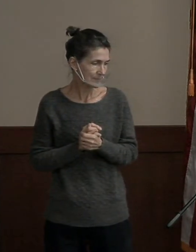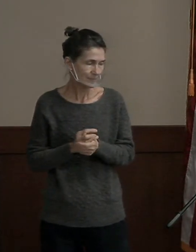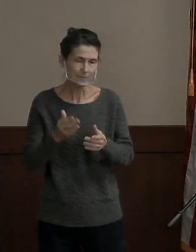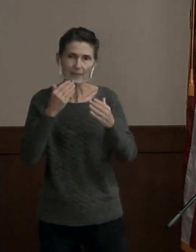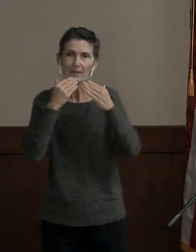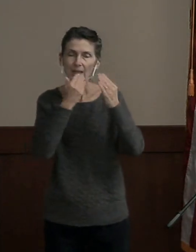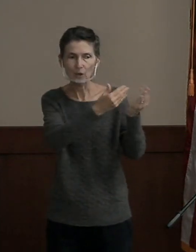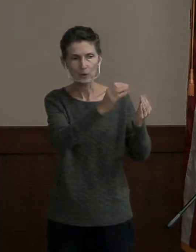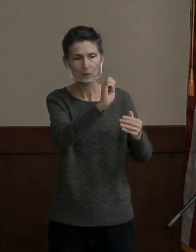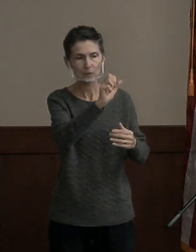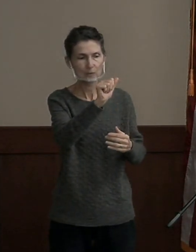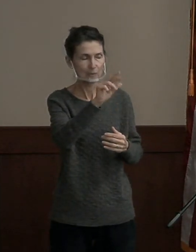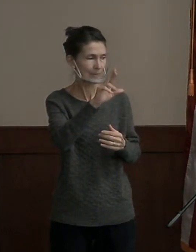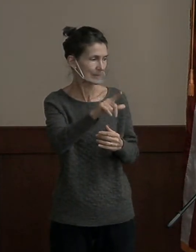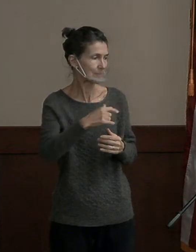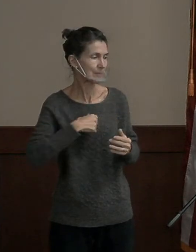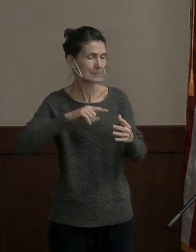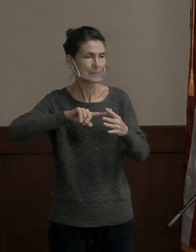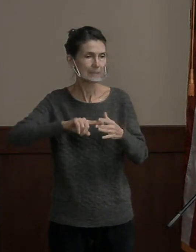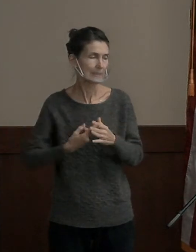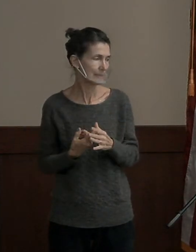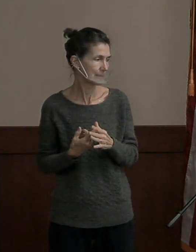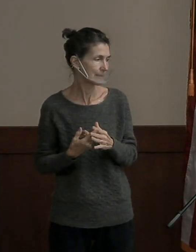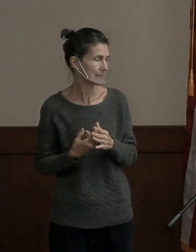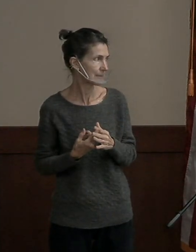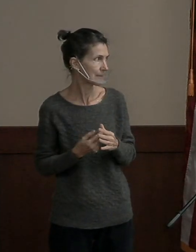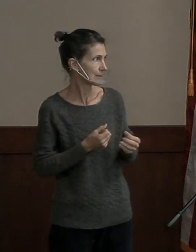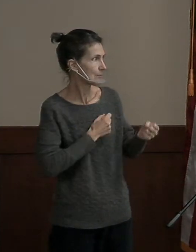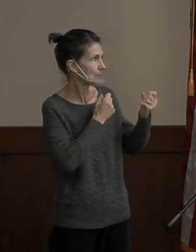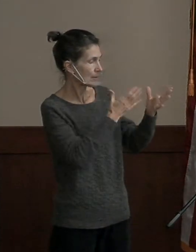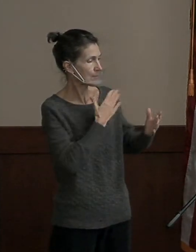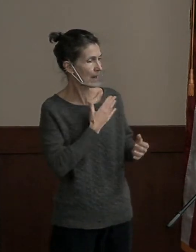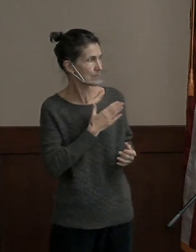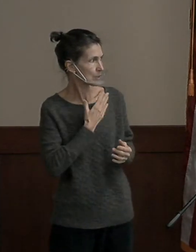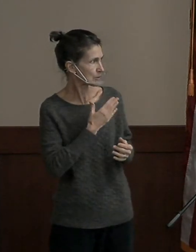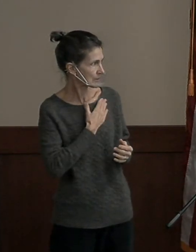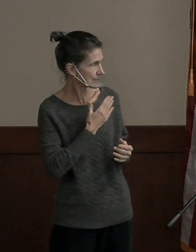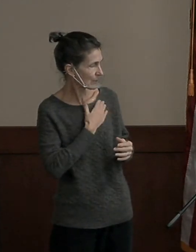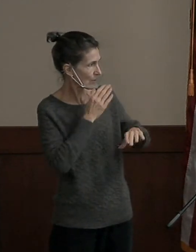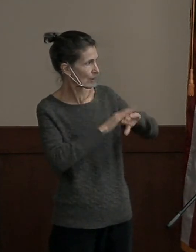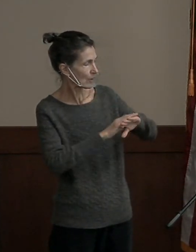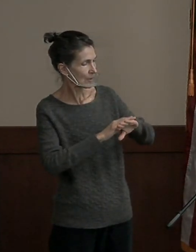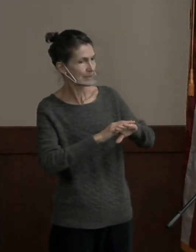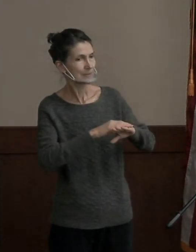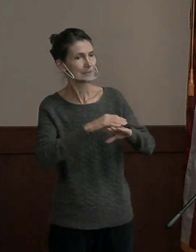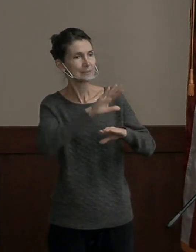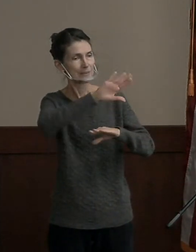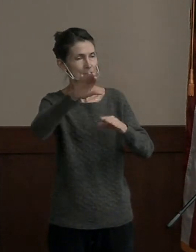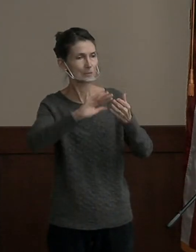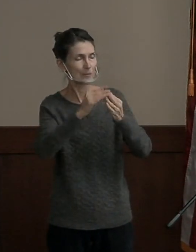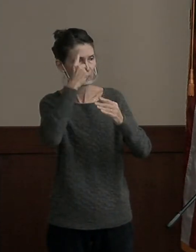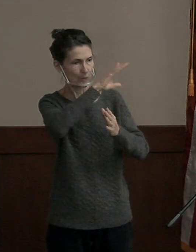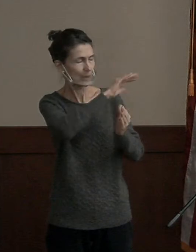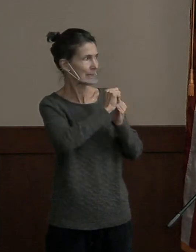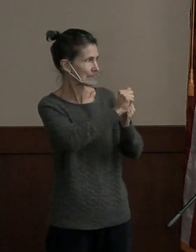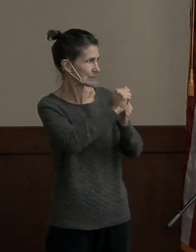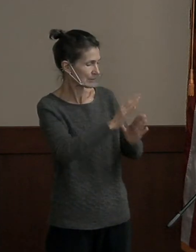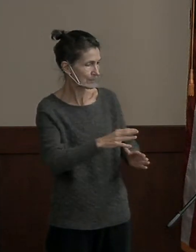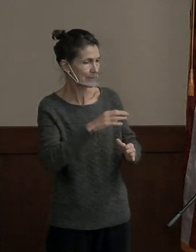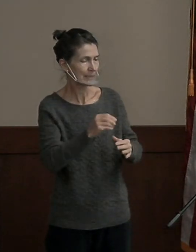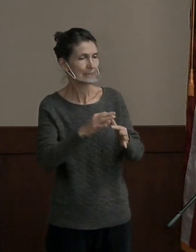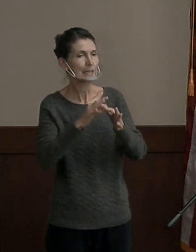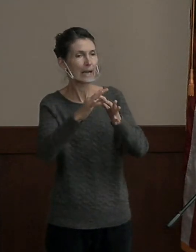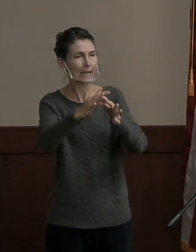Thank you, Earl. Let me begin by expressing my appreciation on behalf of our community for your leadership and guidance